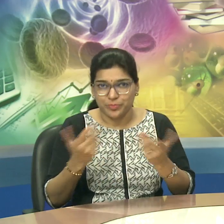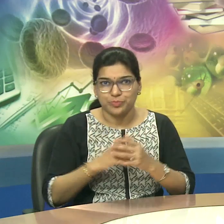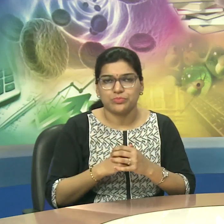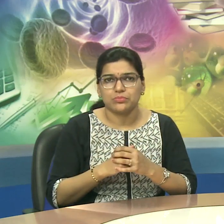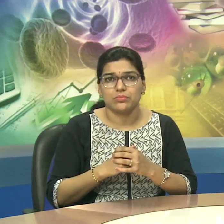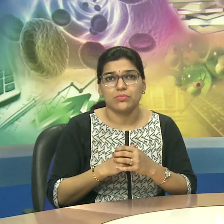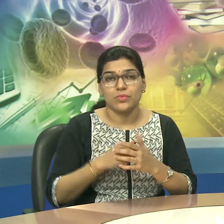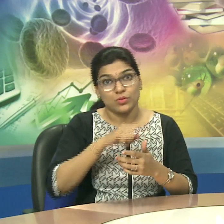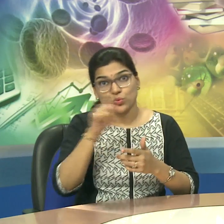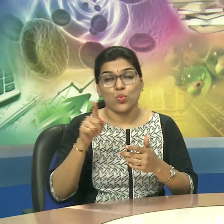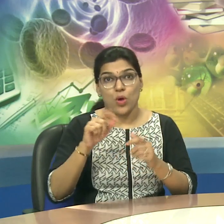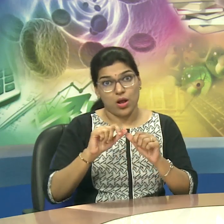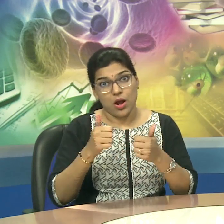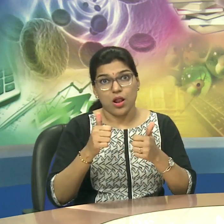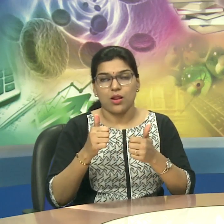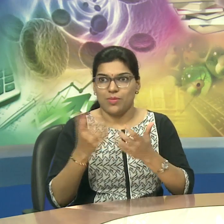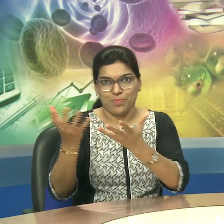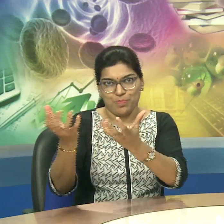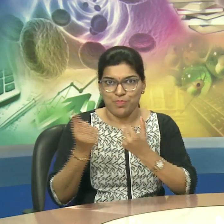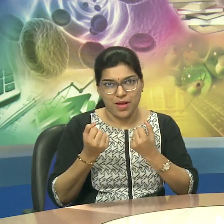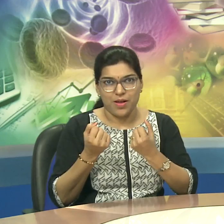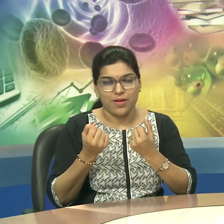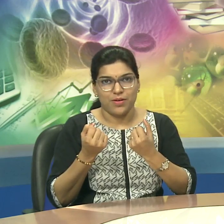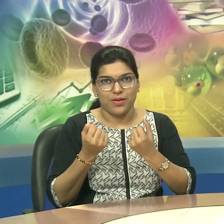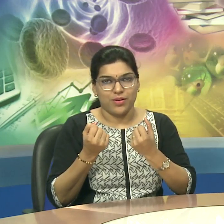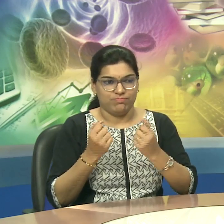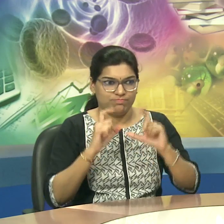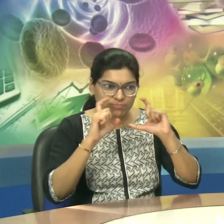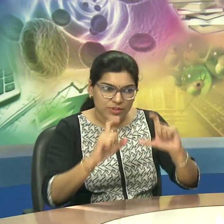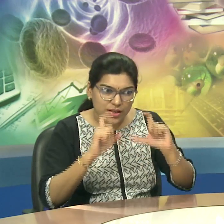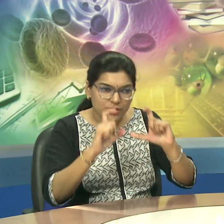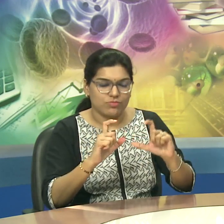and wanted to buy one or get one pet at home.